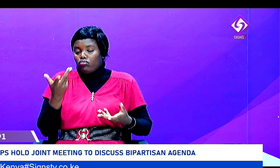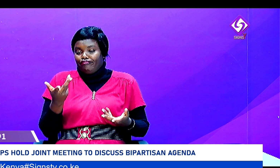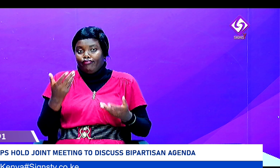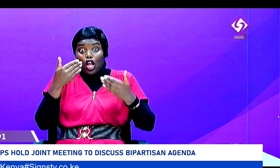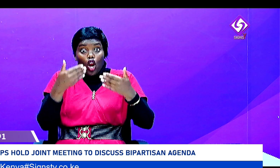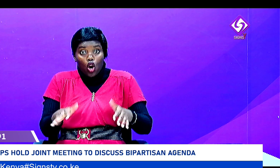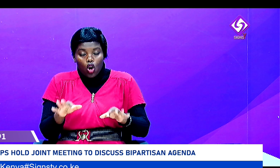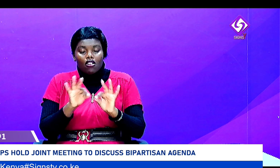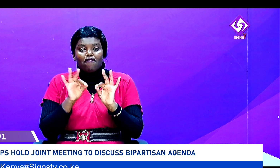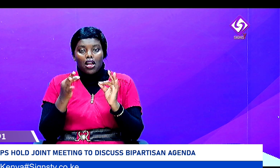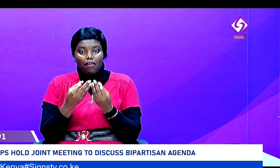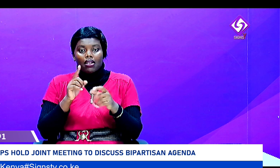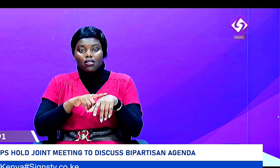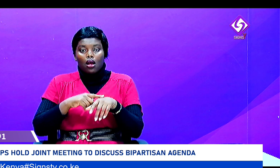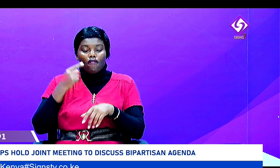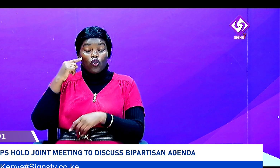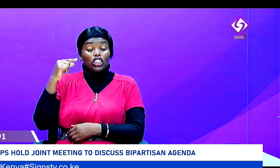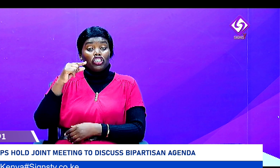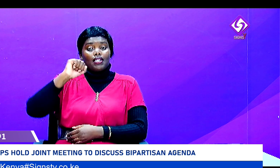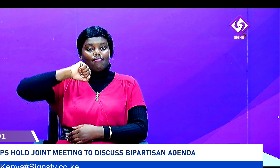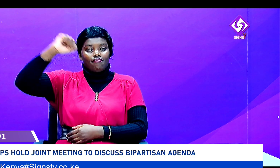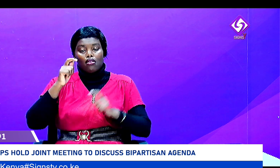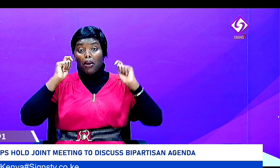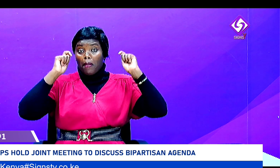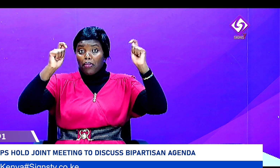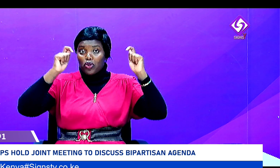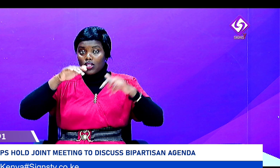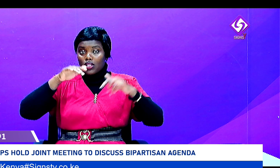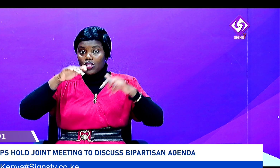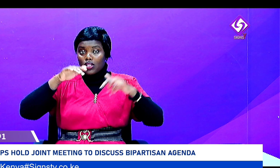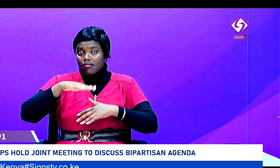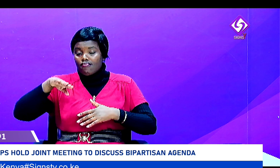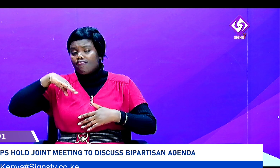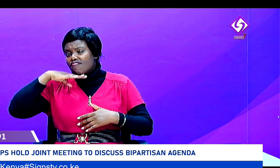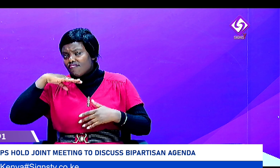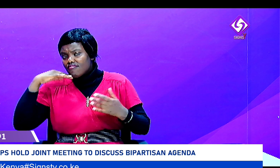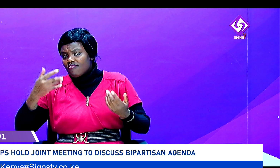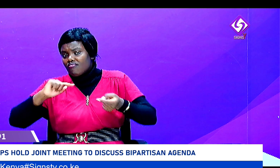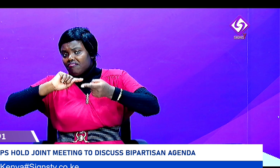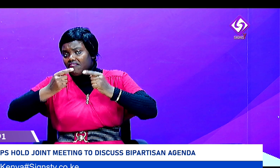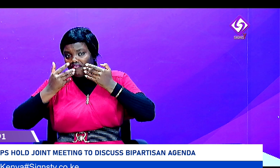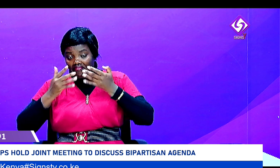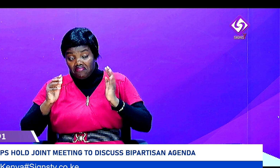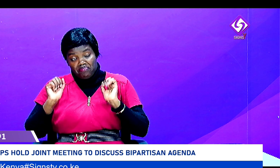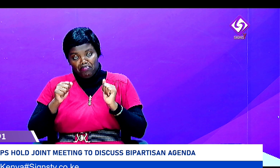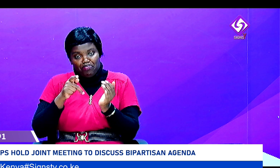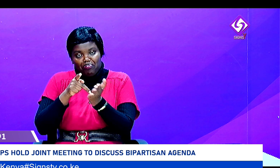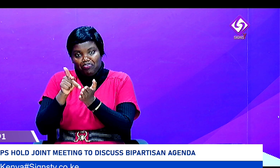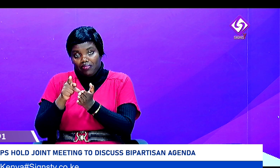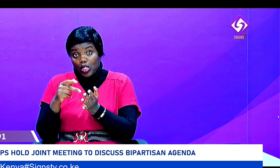members who lost their lives, or family members in the Gen Z protest demonstration that happened recently. And some were injured,